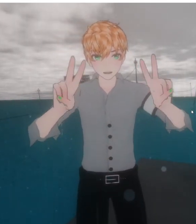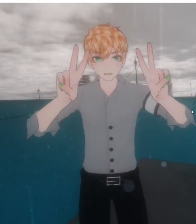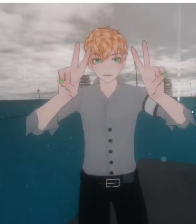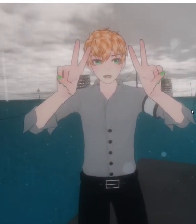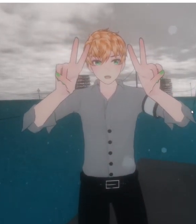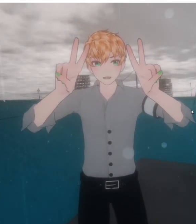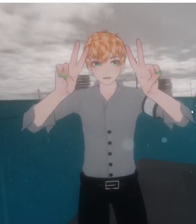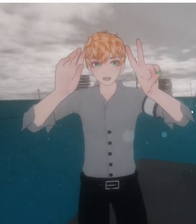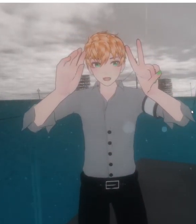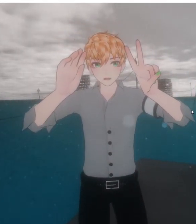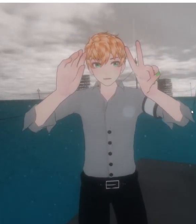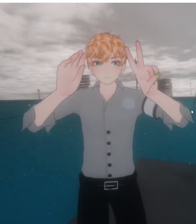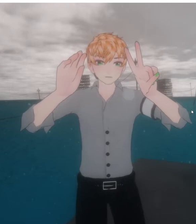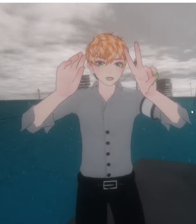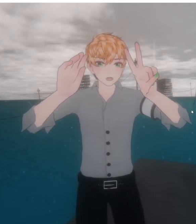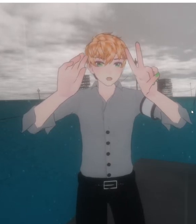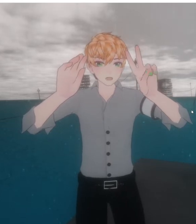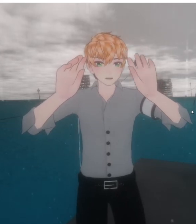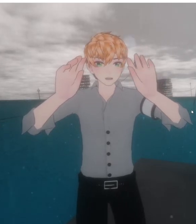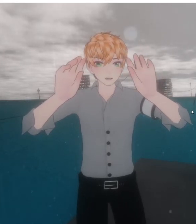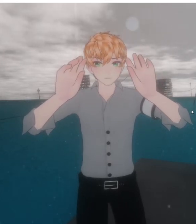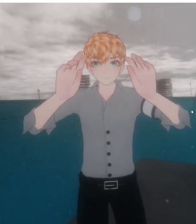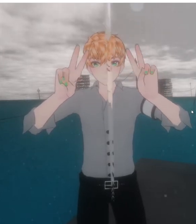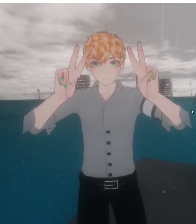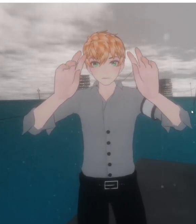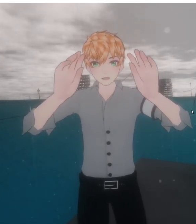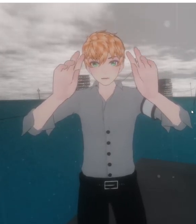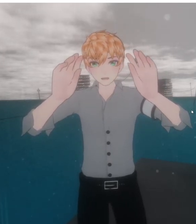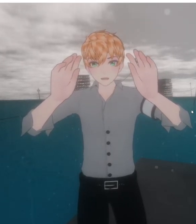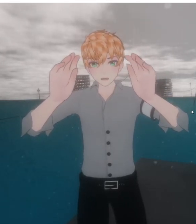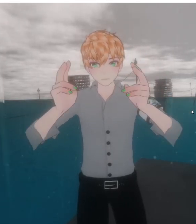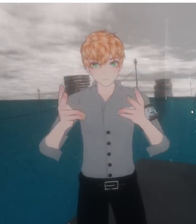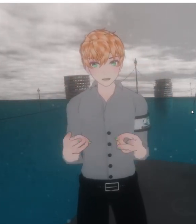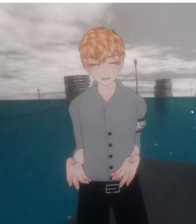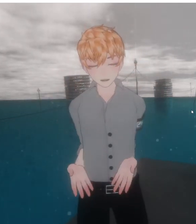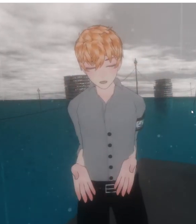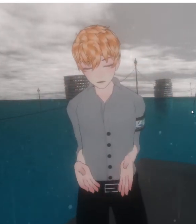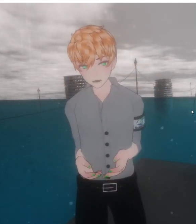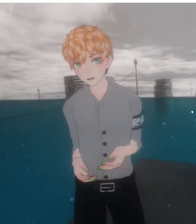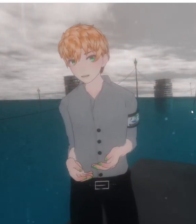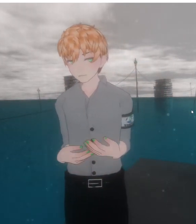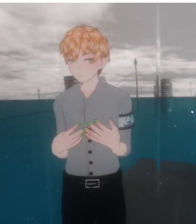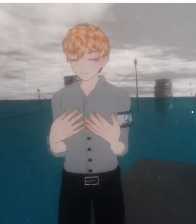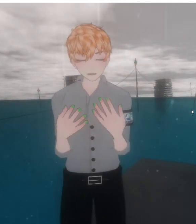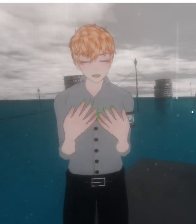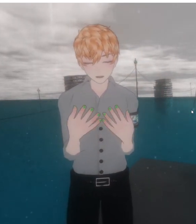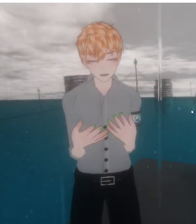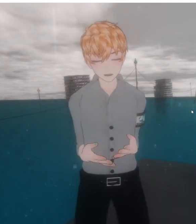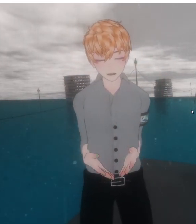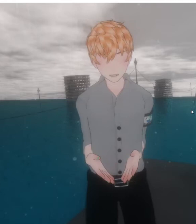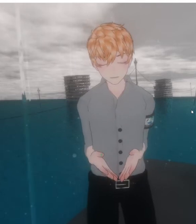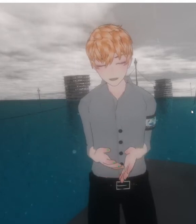We don't have. Not all avatars have the bent two fingers. It's hard to manage some of that